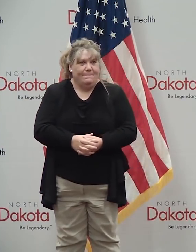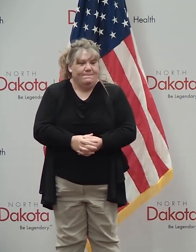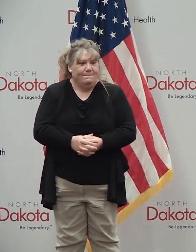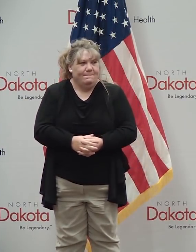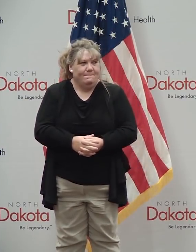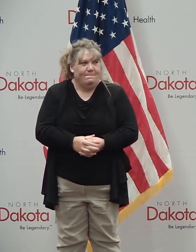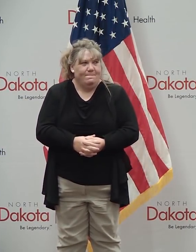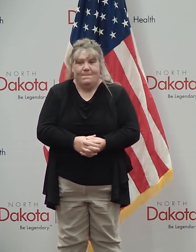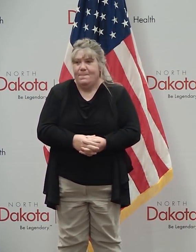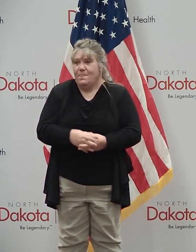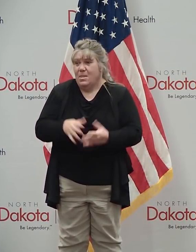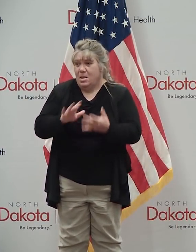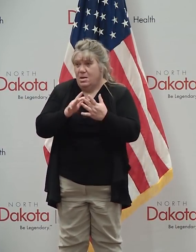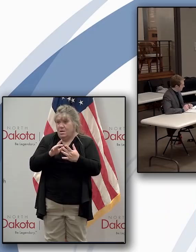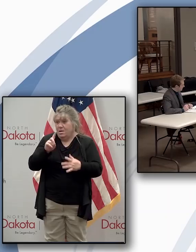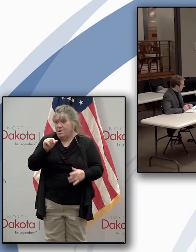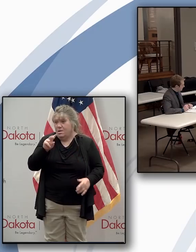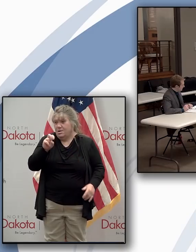We'll go online.